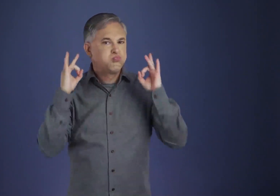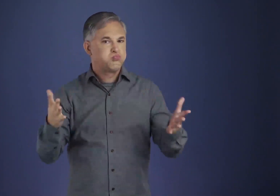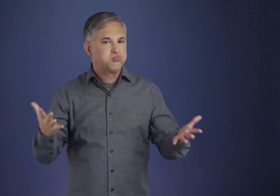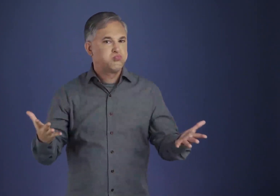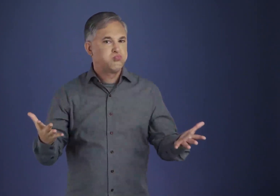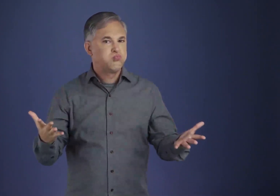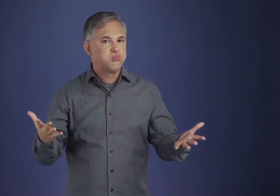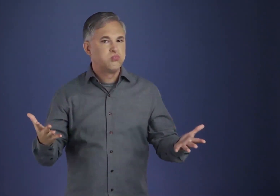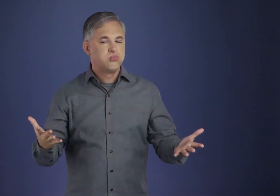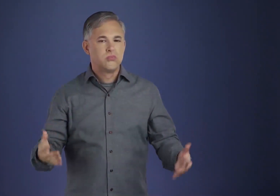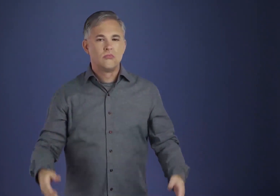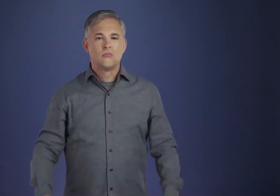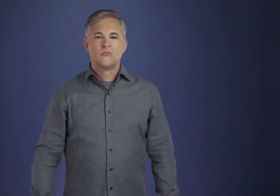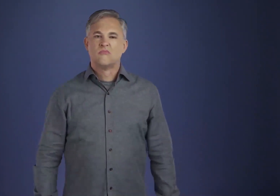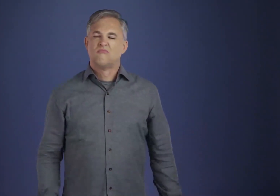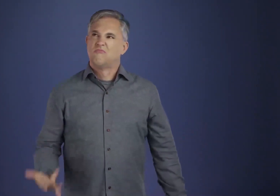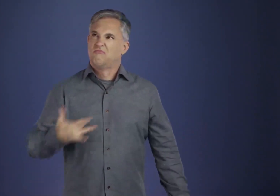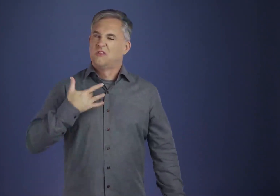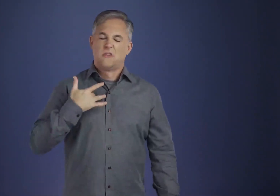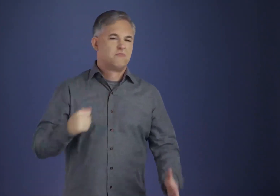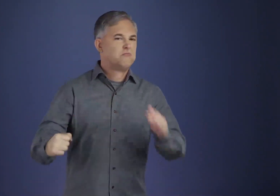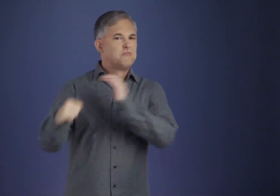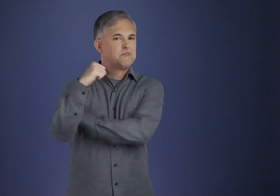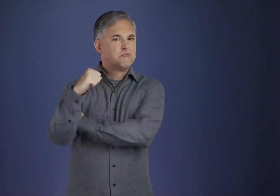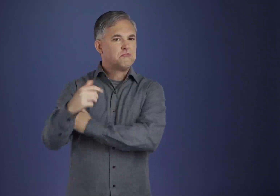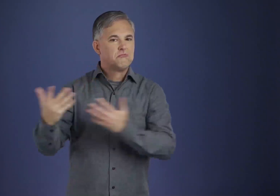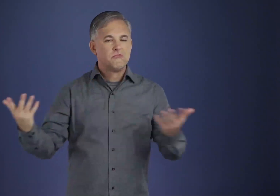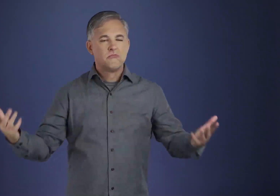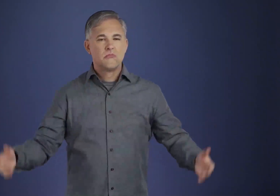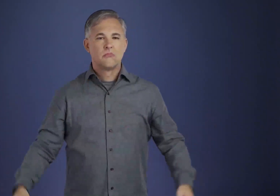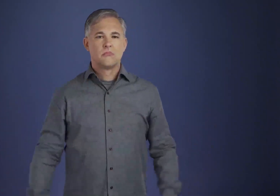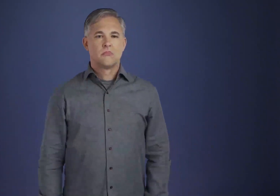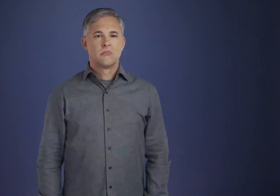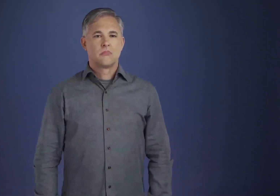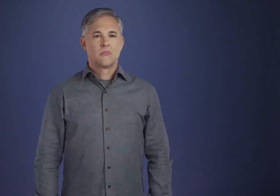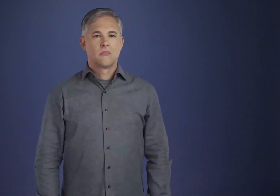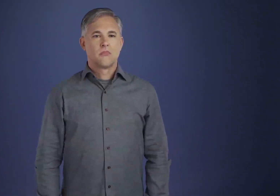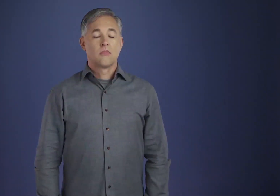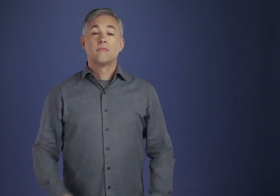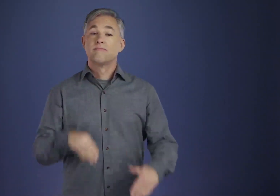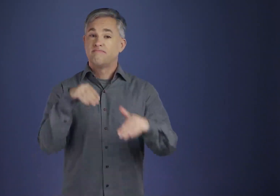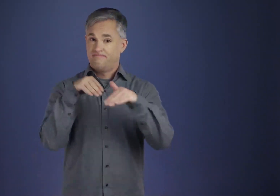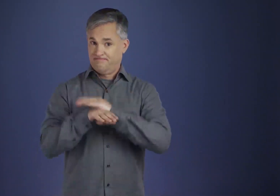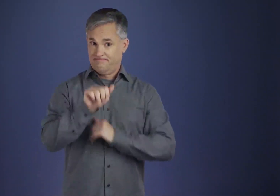cut of all. Damn this faith business, we said.